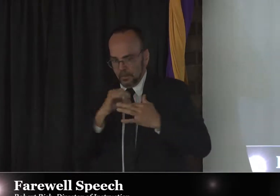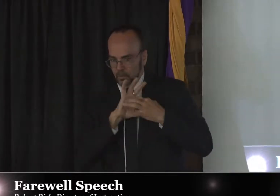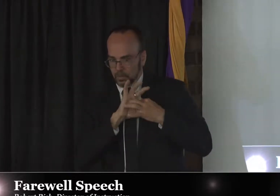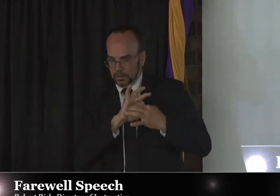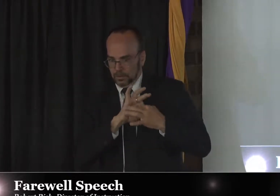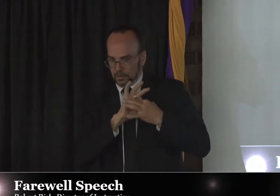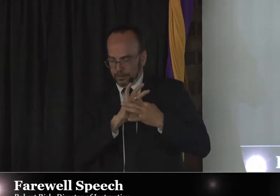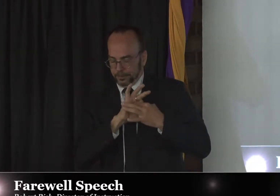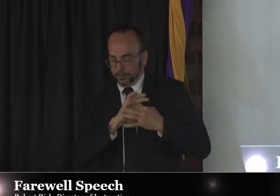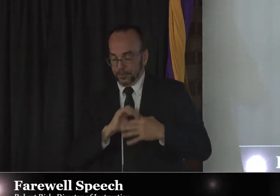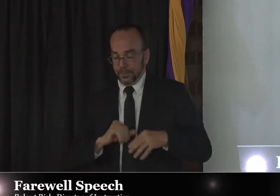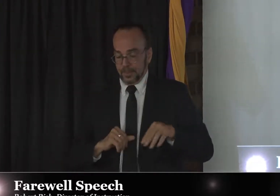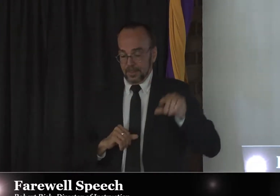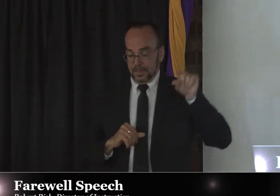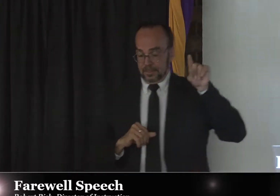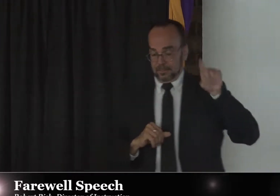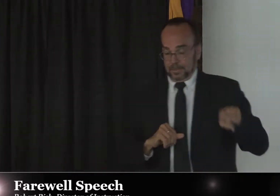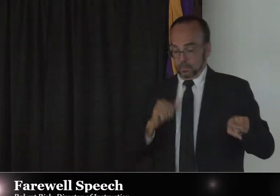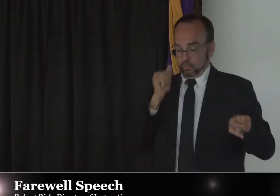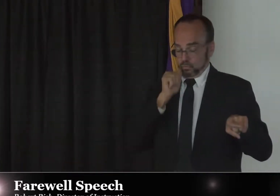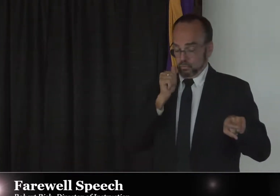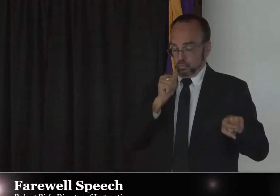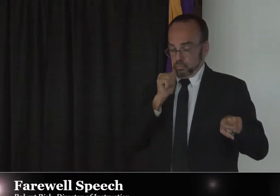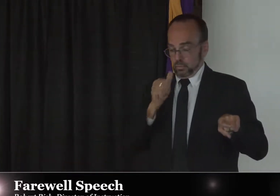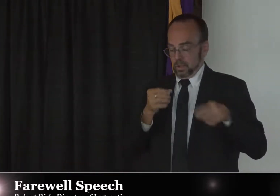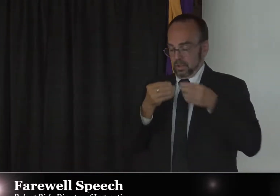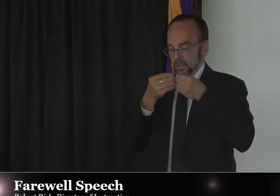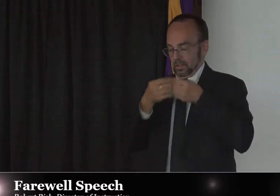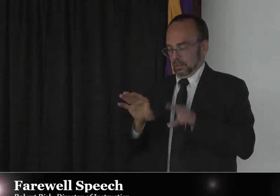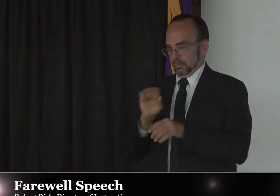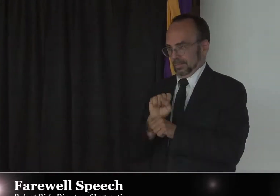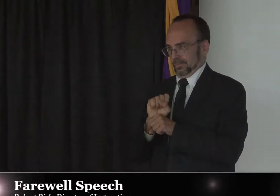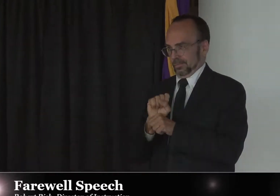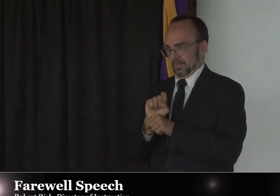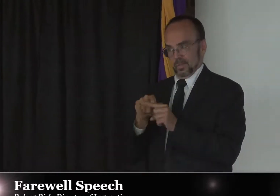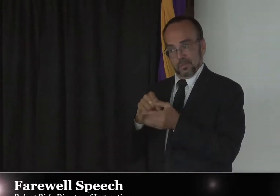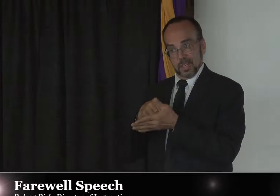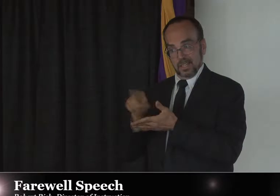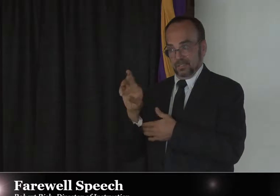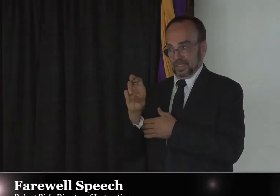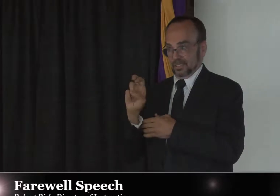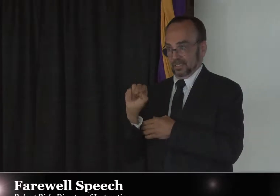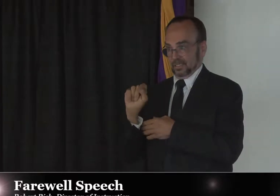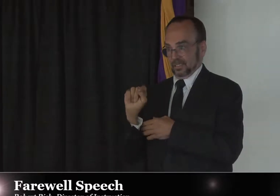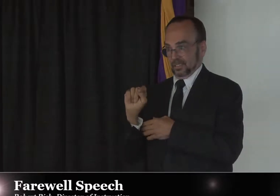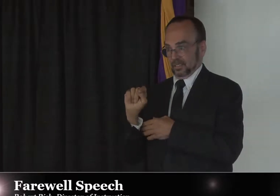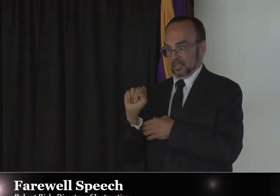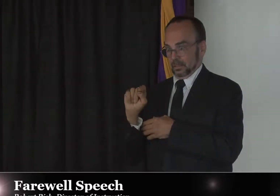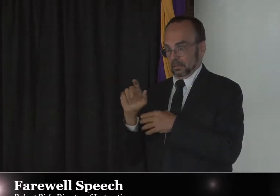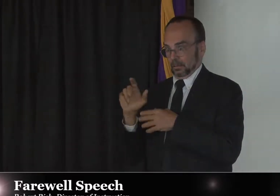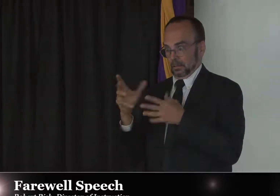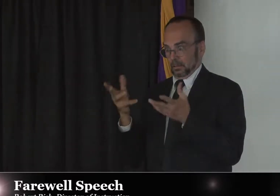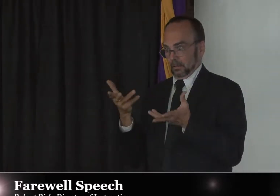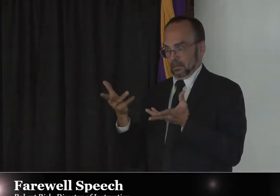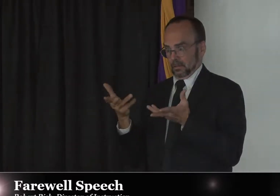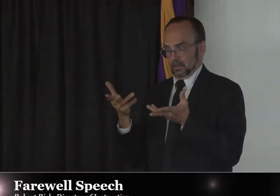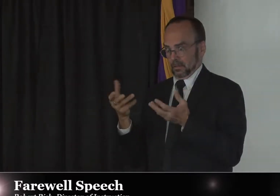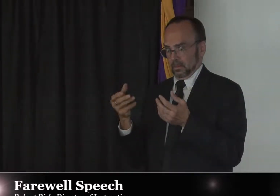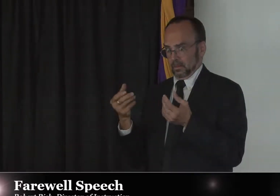was unexpected to have a relationship. That woman lost her job, and she couldn't pay her rent. Wait